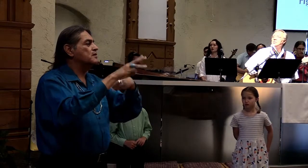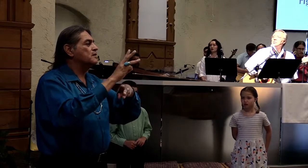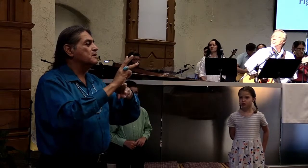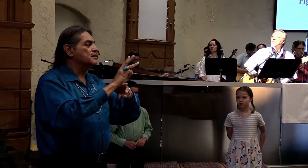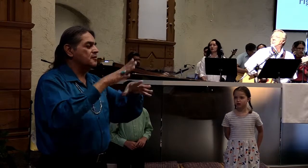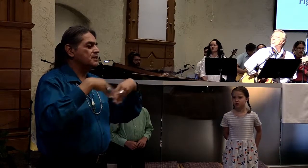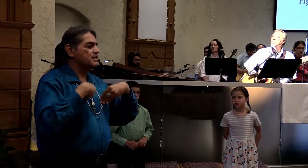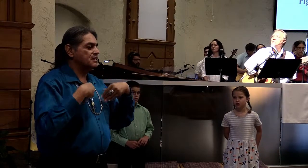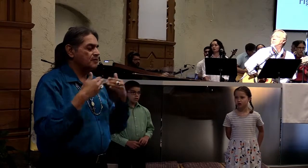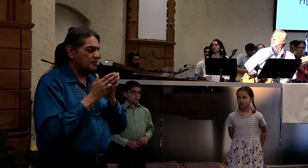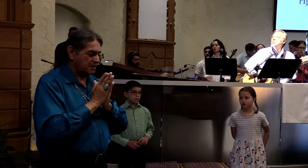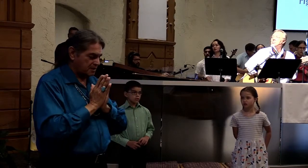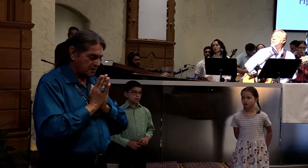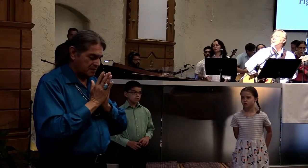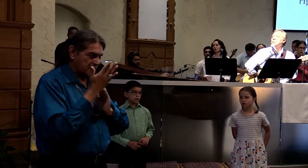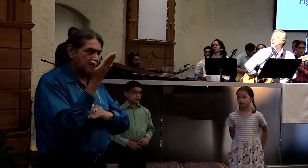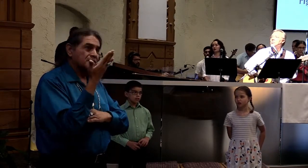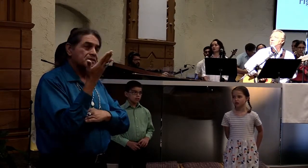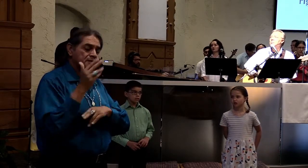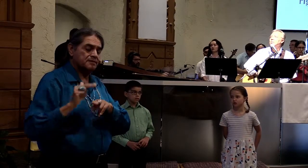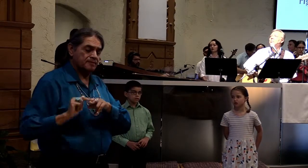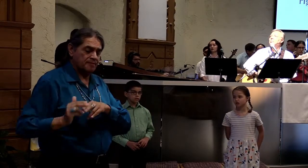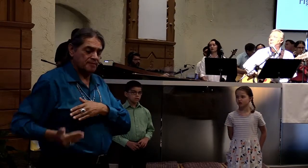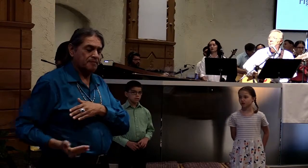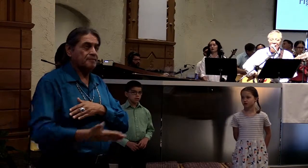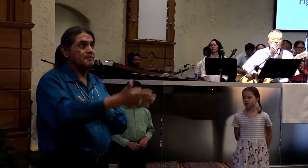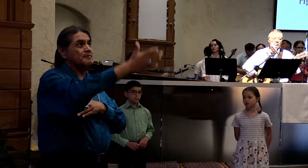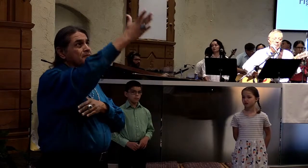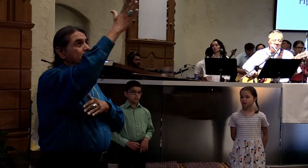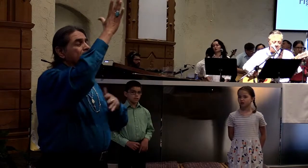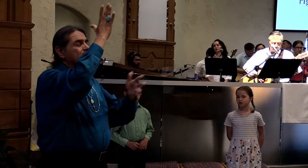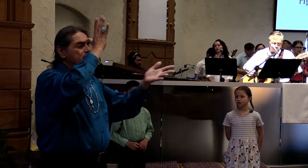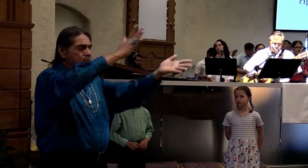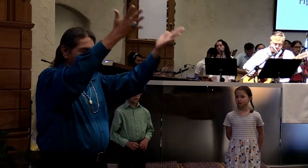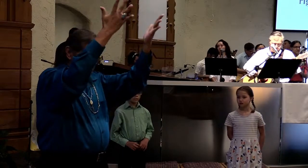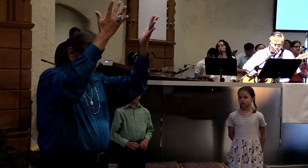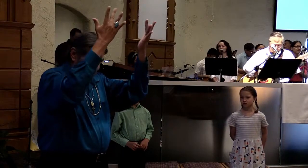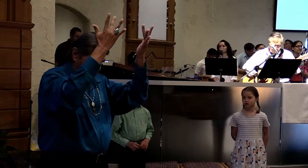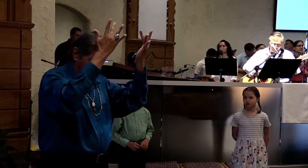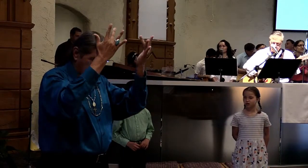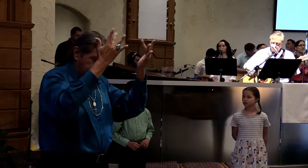receive our prayer. You are seated at the right hand of the Father, have mercy on us.